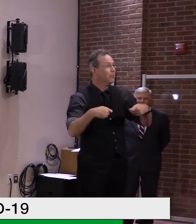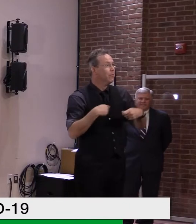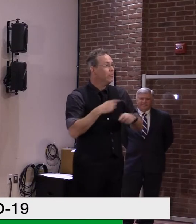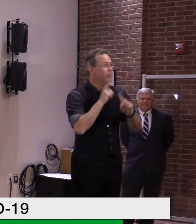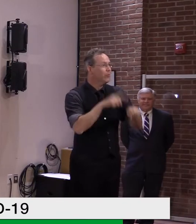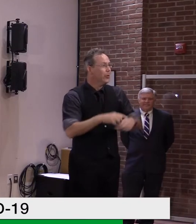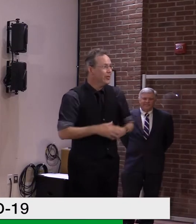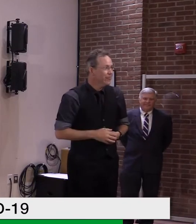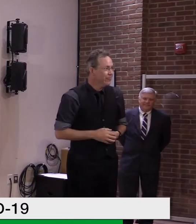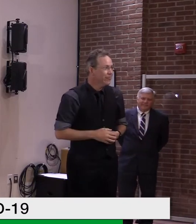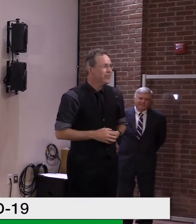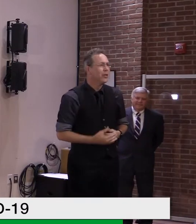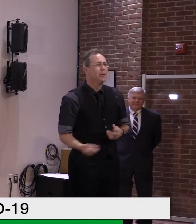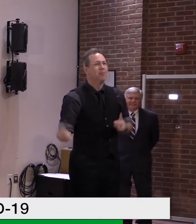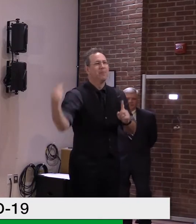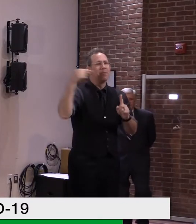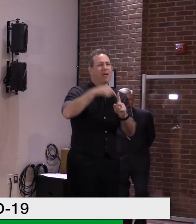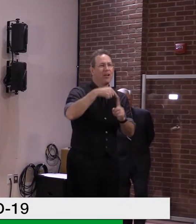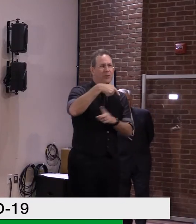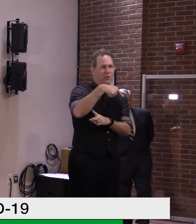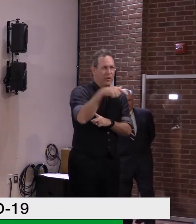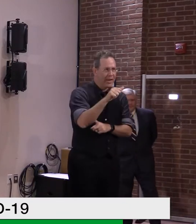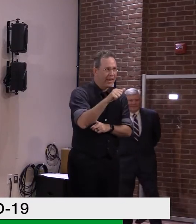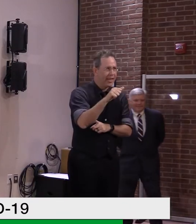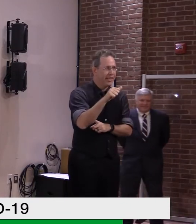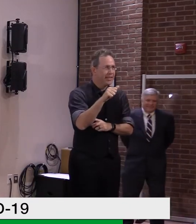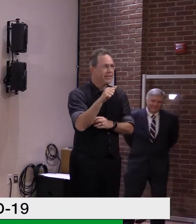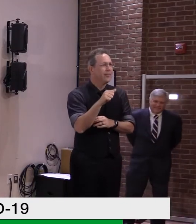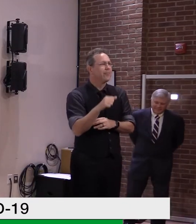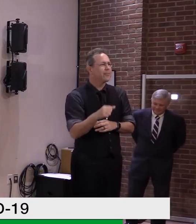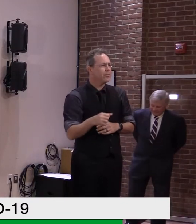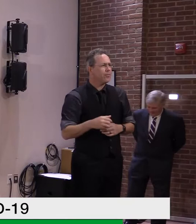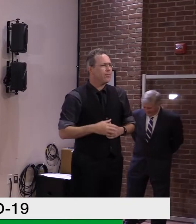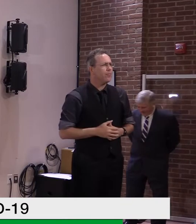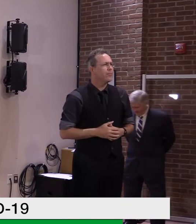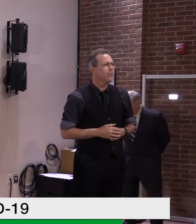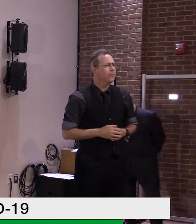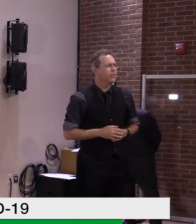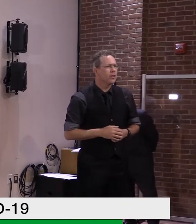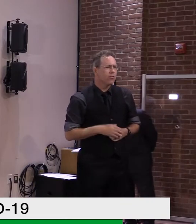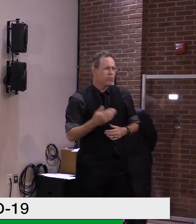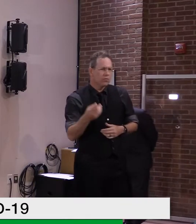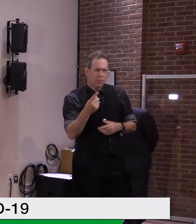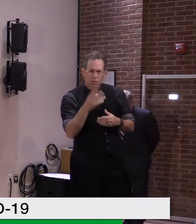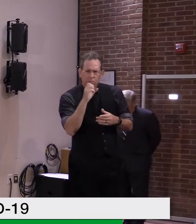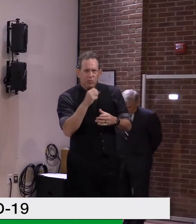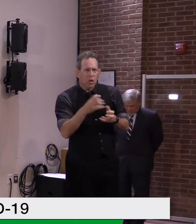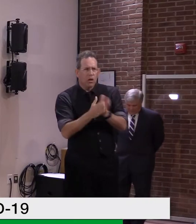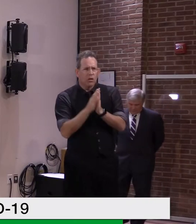were at you, I'll go back to you, then I'm gonna go back to the top of the list and work my way back down.